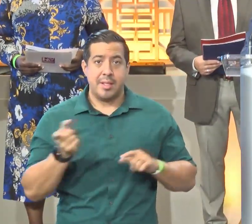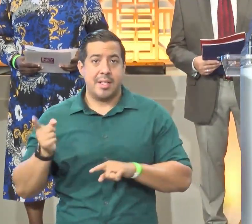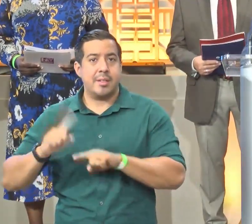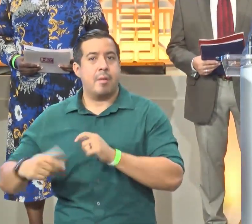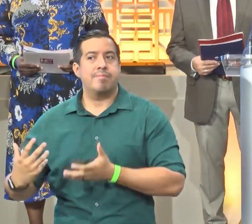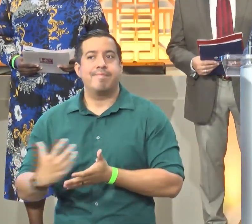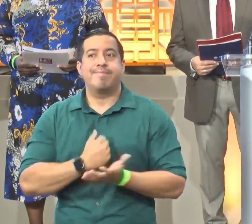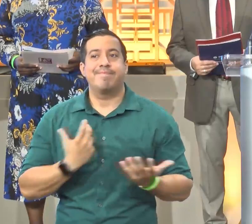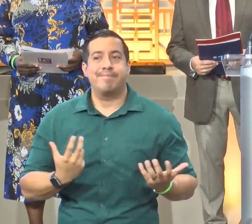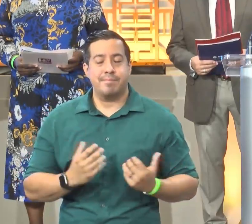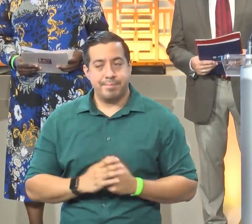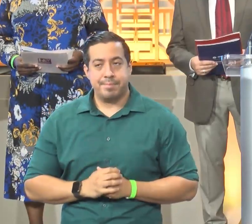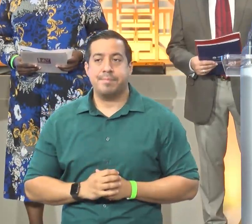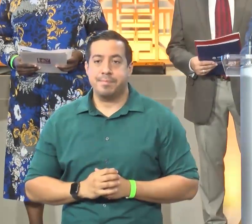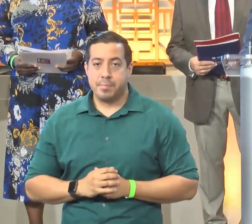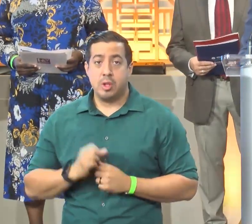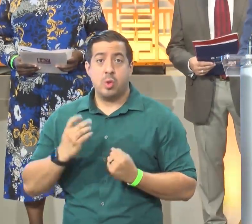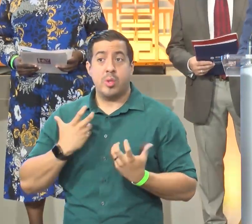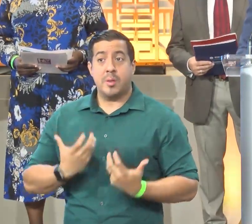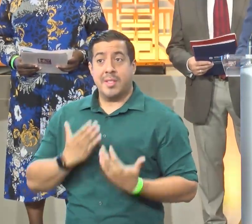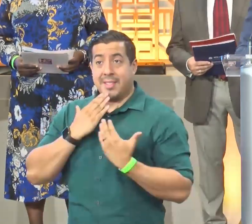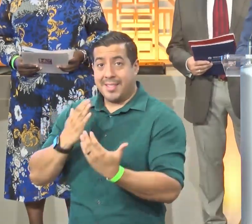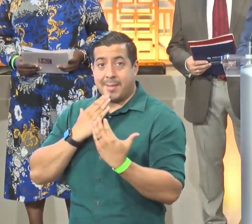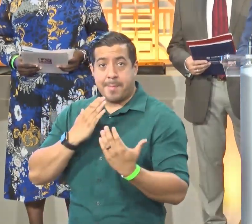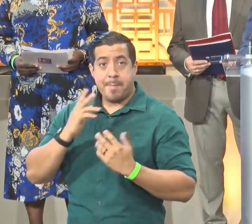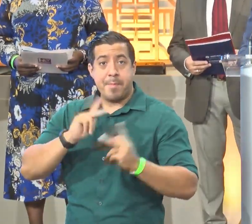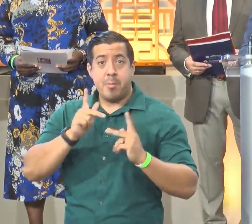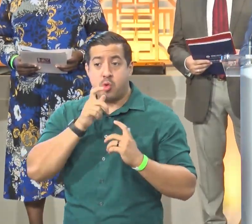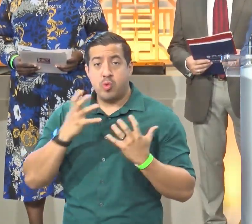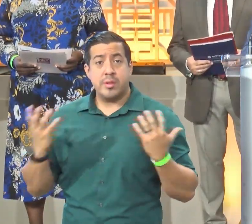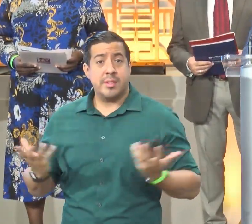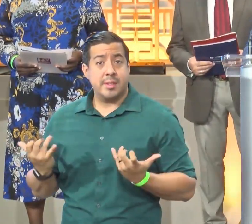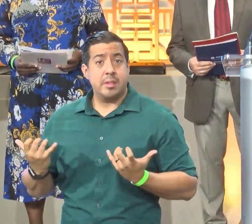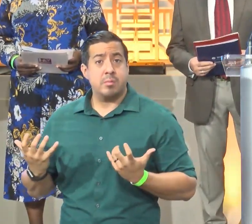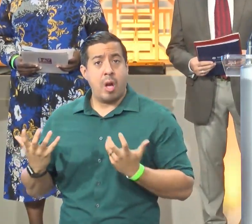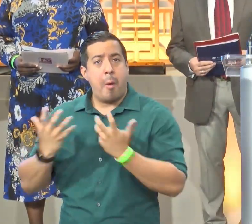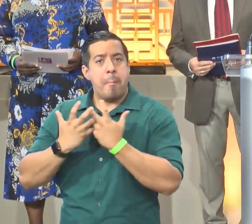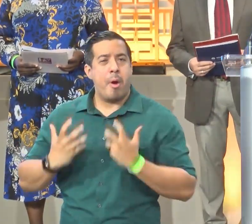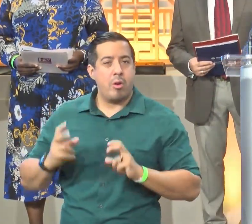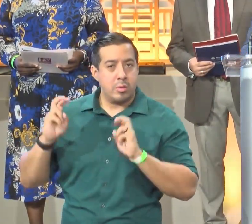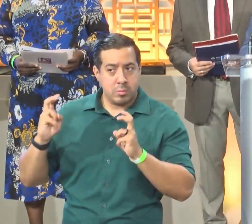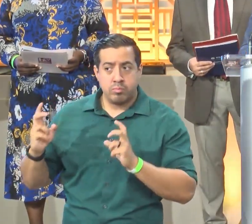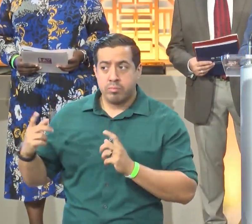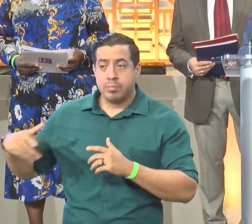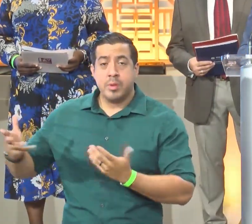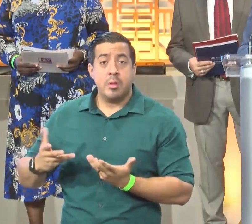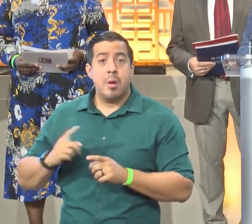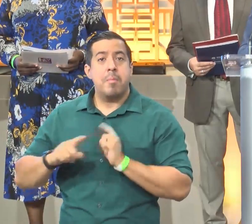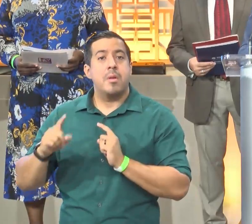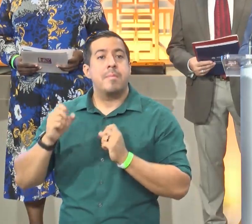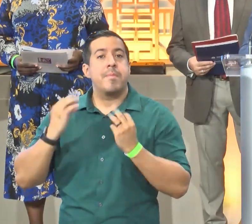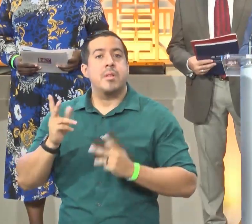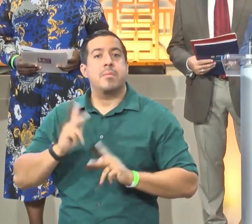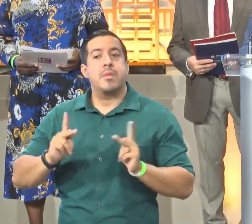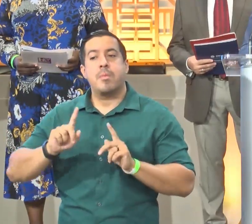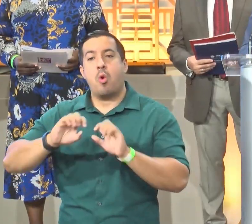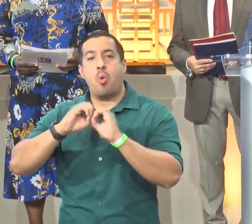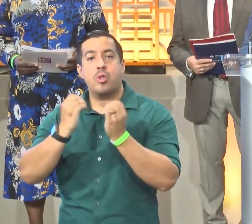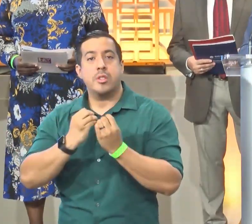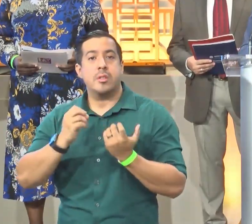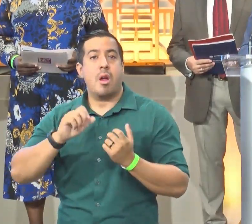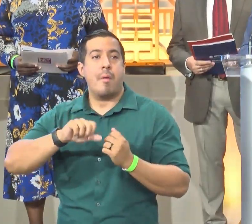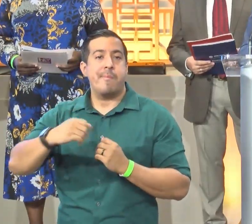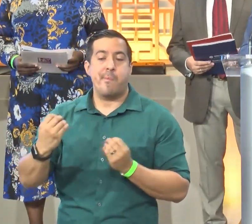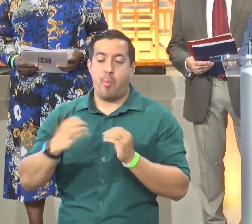so I want to thank our partners, those present today, but also, and just as importantly, the dozens of organizations and